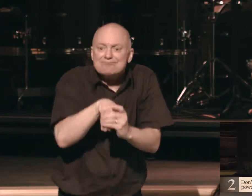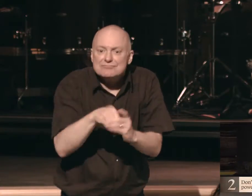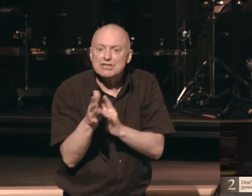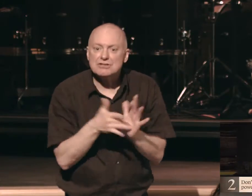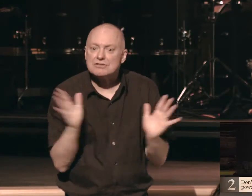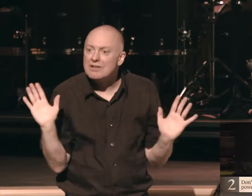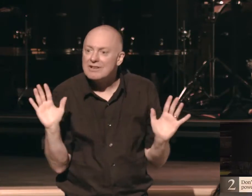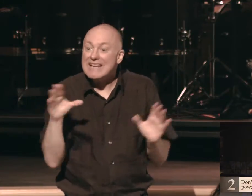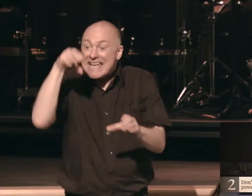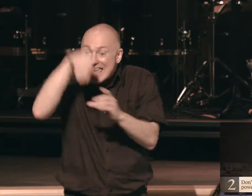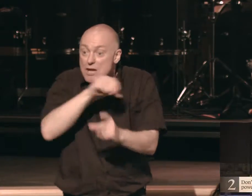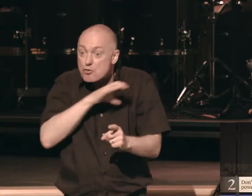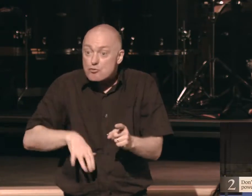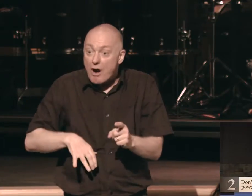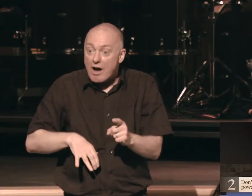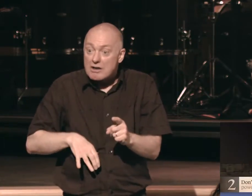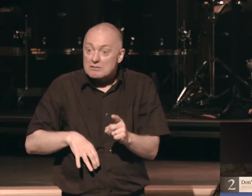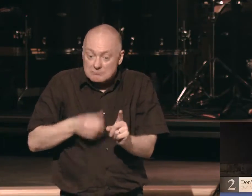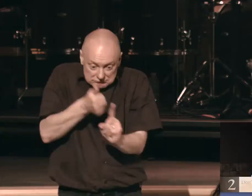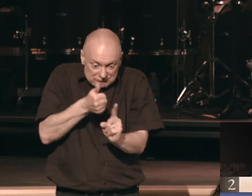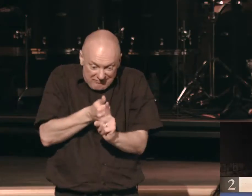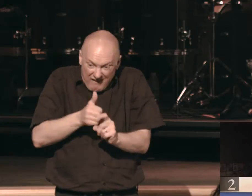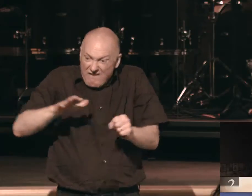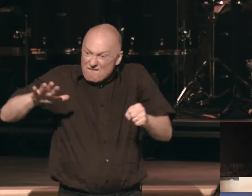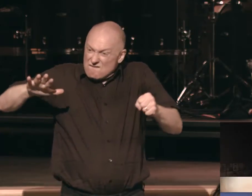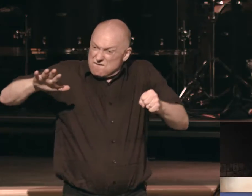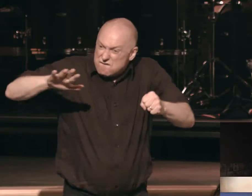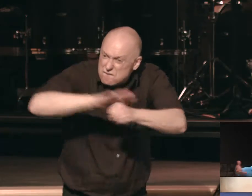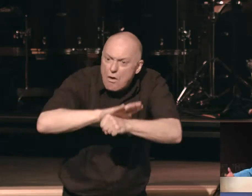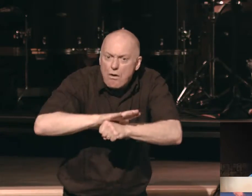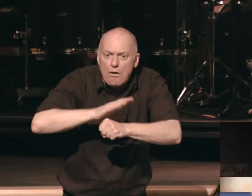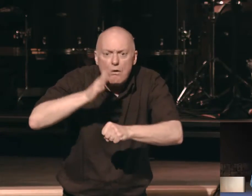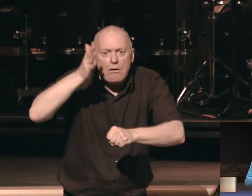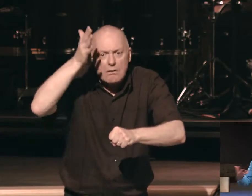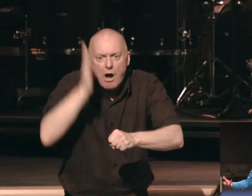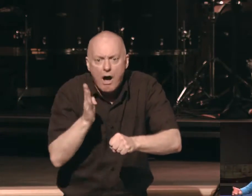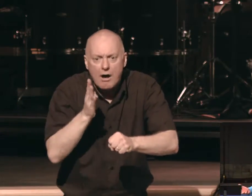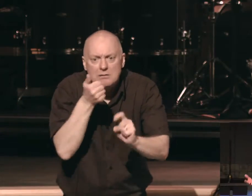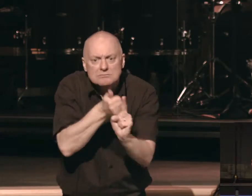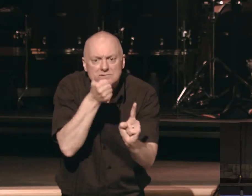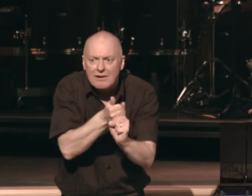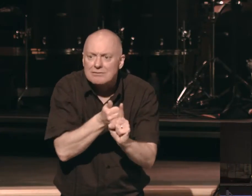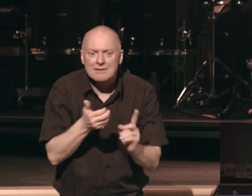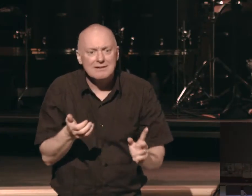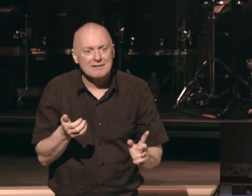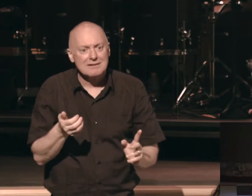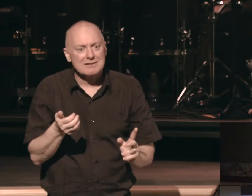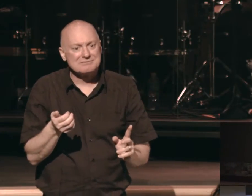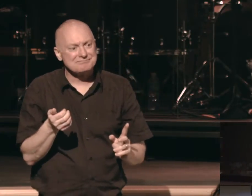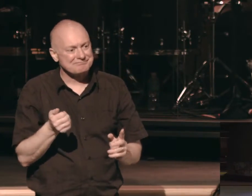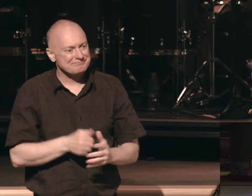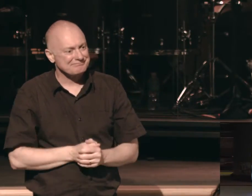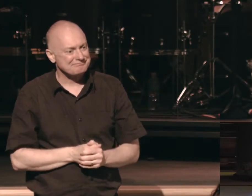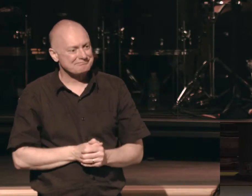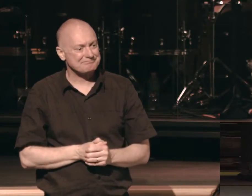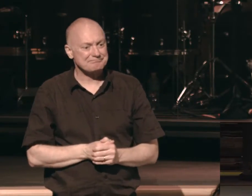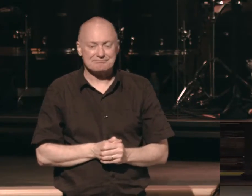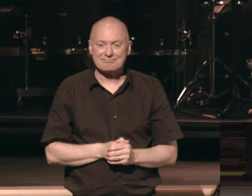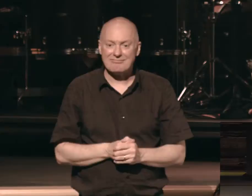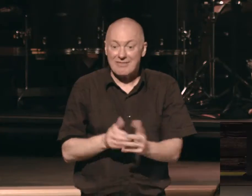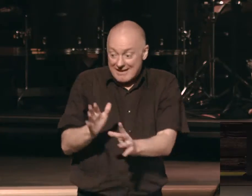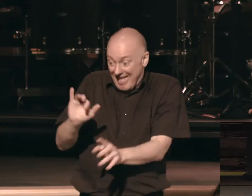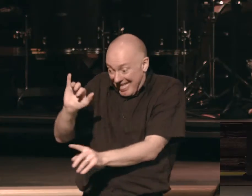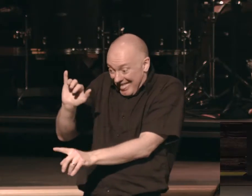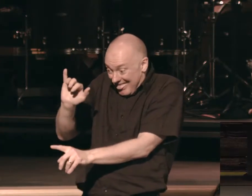to dwell. Think about that. In Christ, all the fullness of God was pleased to dwell in